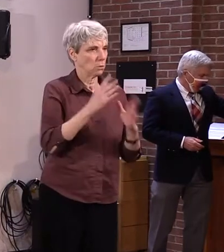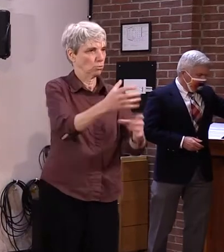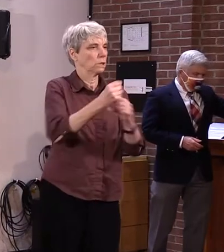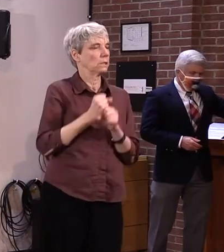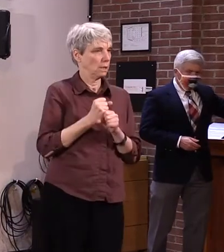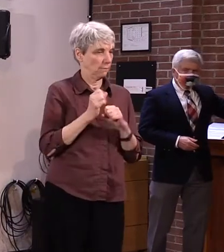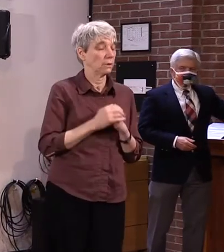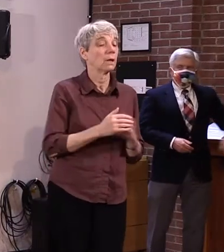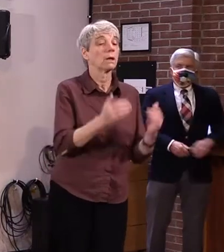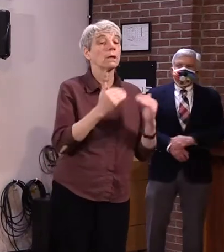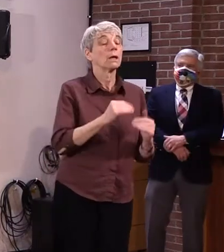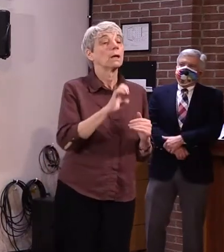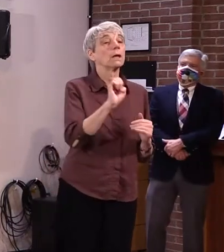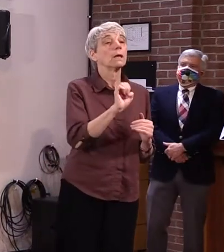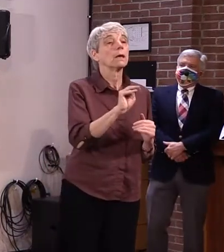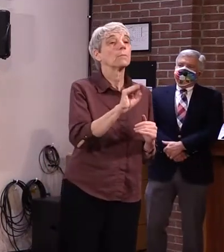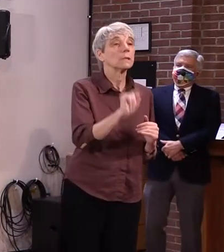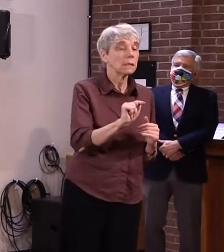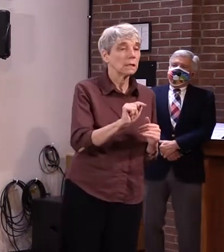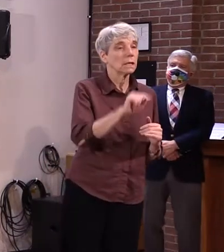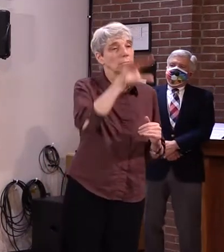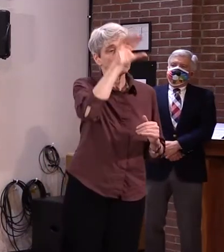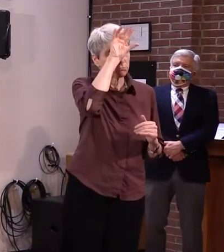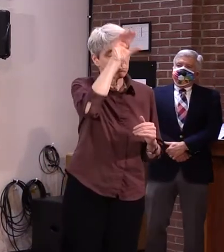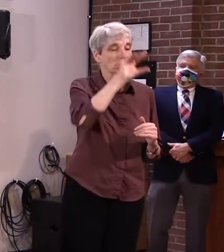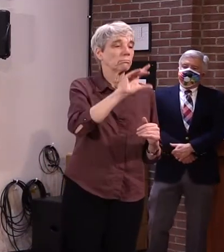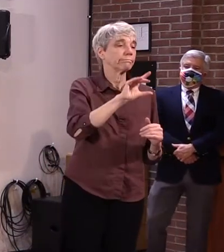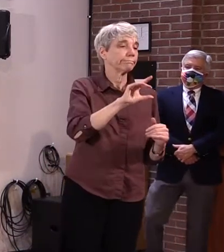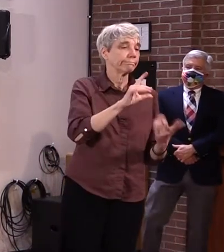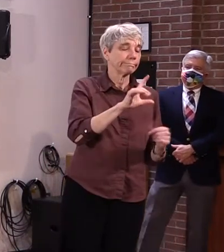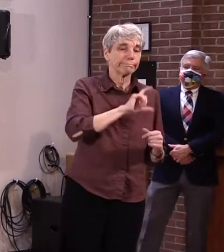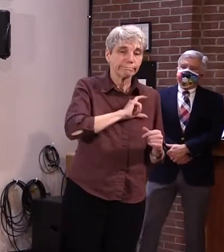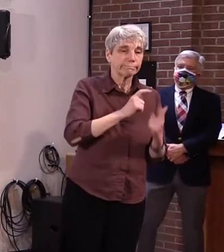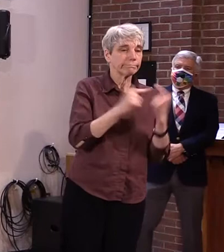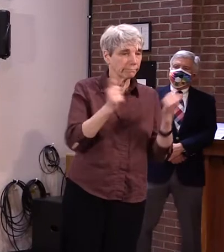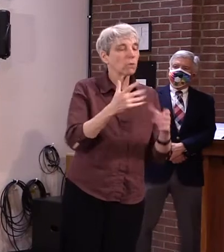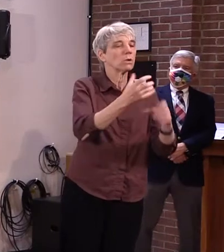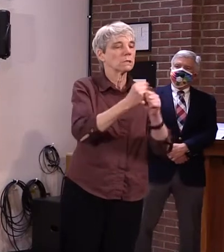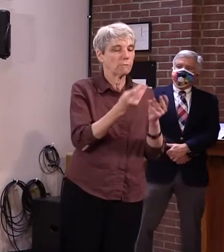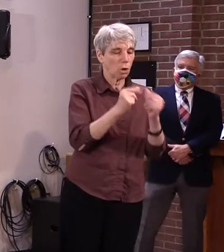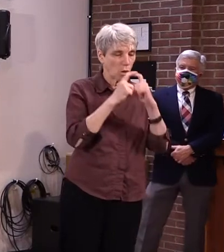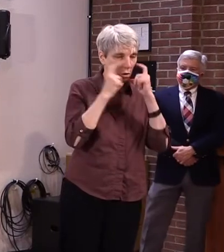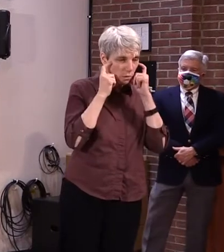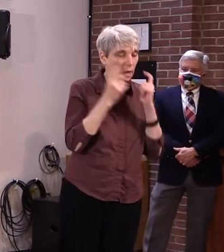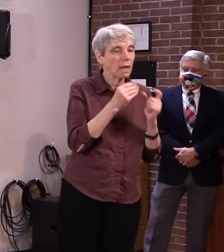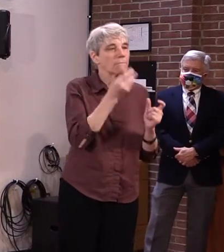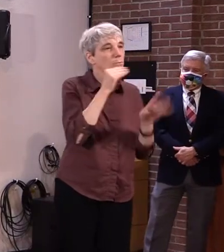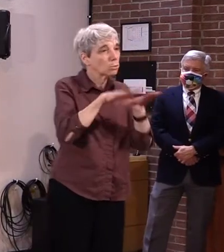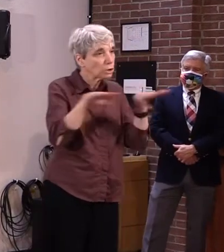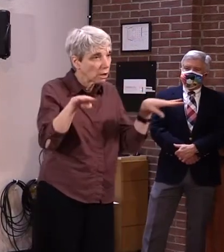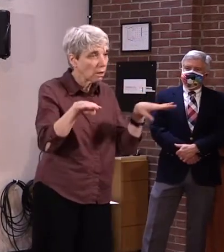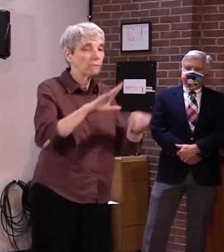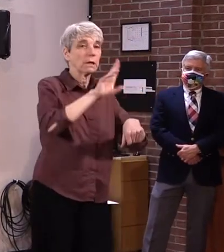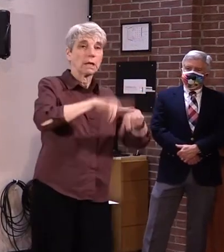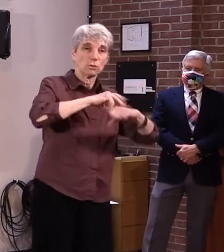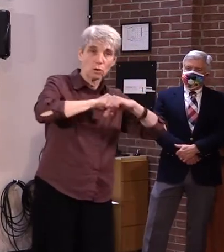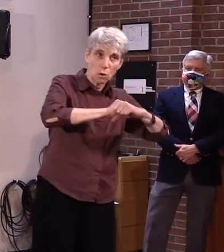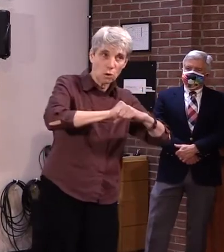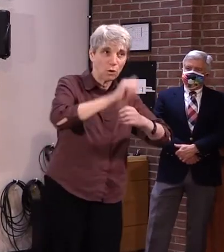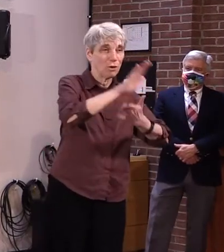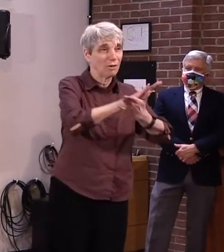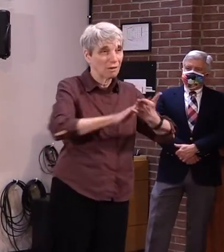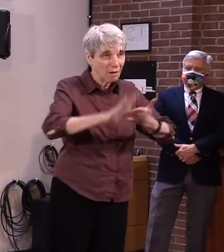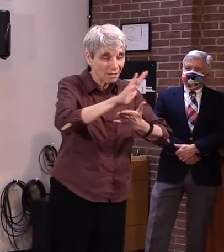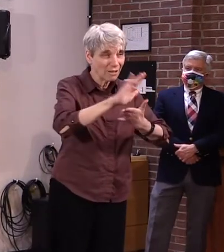medical service organizations also received cloth face coverings, as did food distribution sites, the National Guard, colleges,